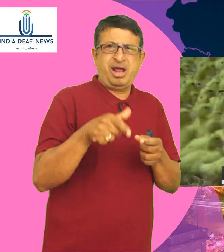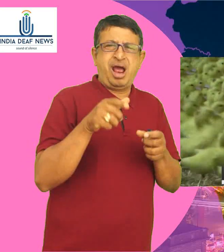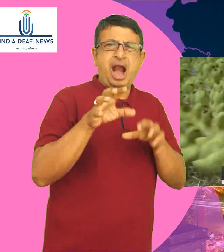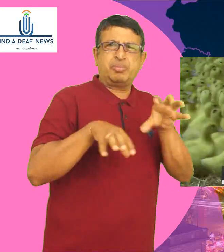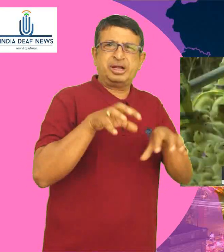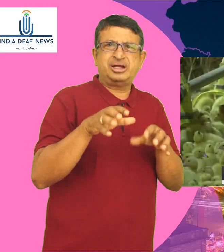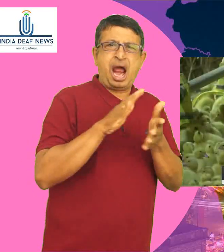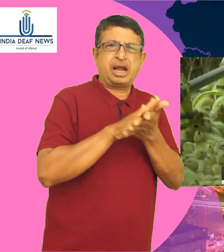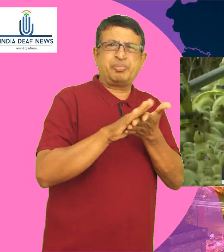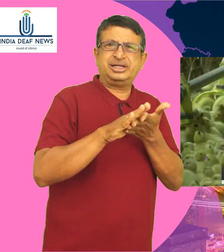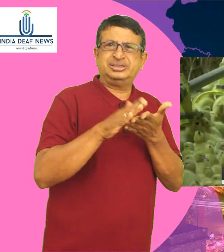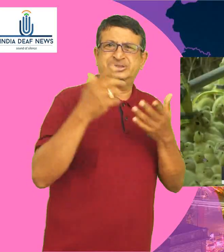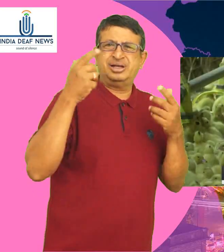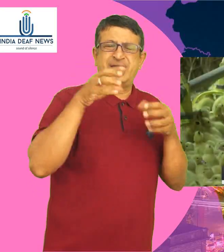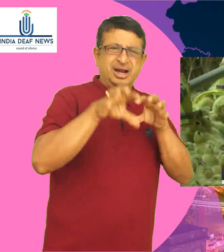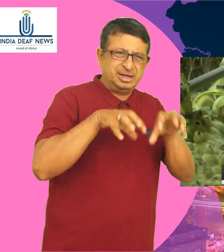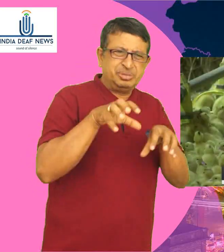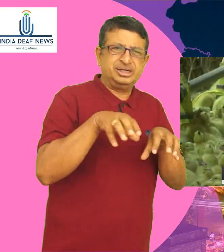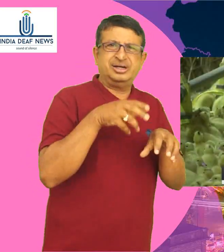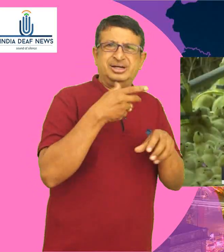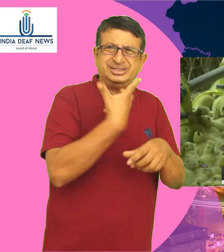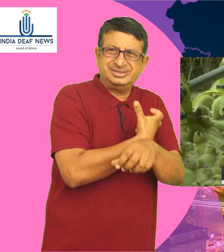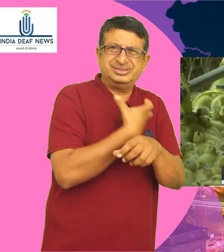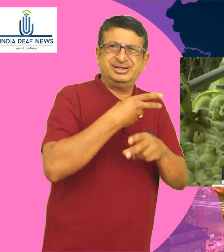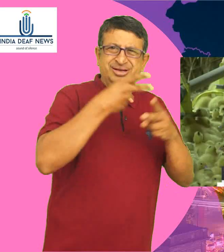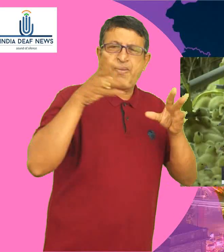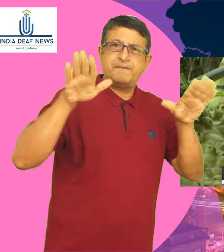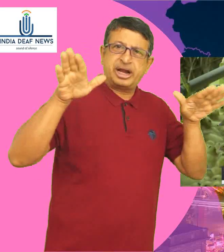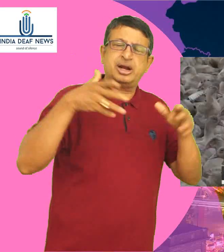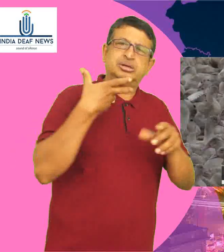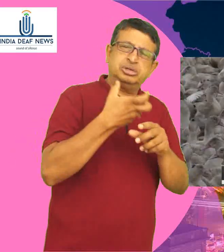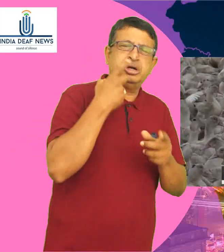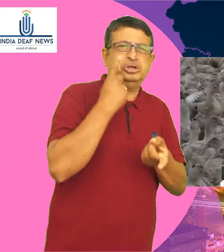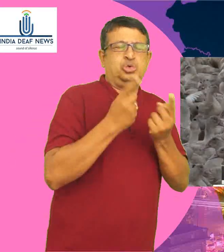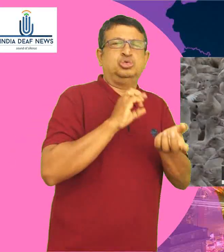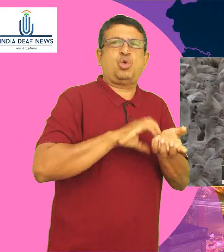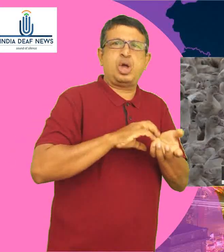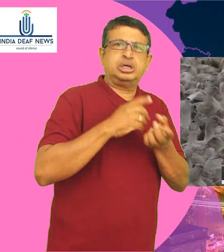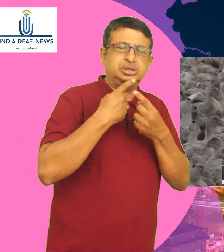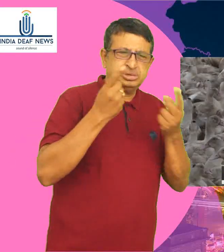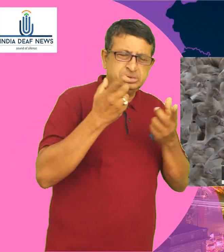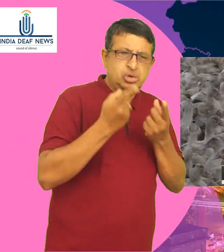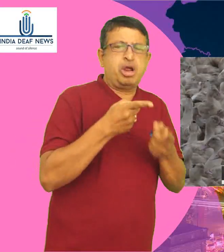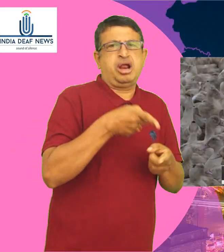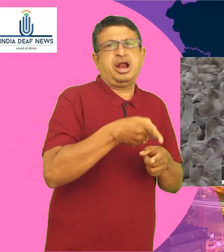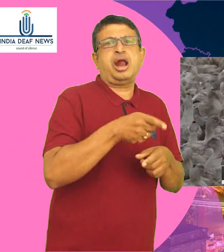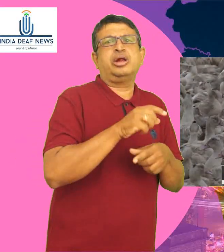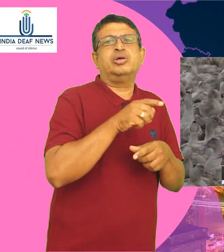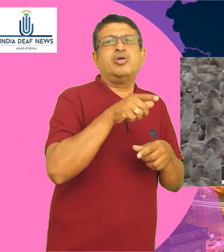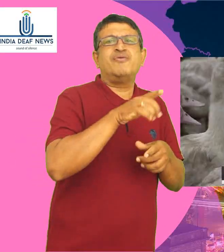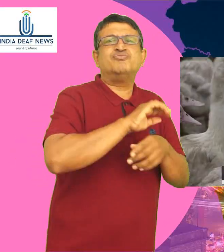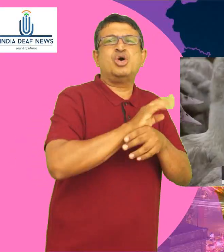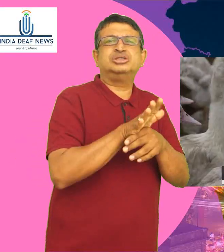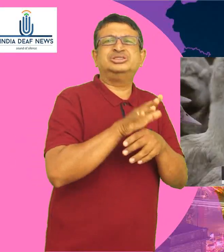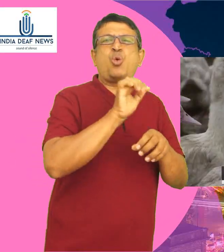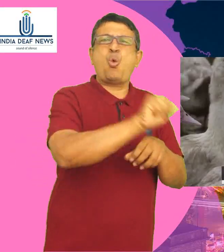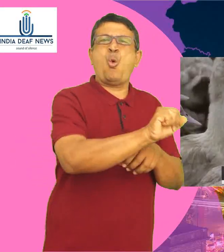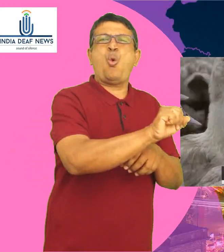rest? We'll start with the basics. Here's what to know about bird flu. It is a respiratory disease in birds.